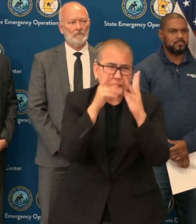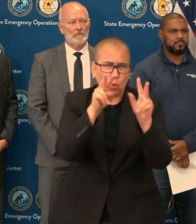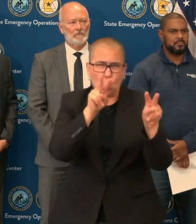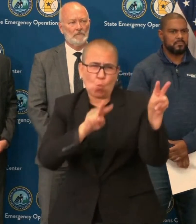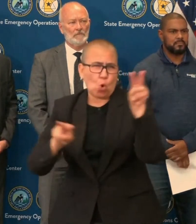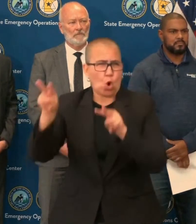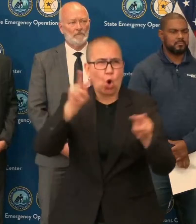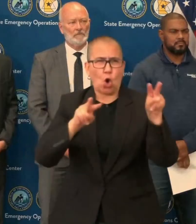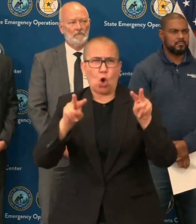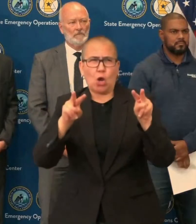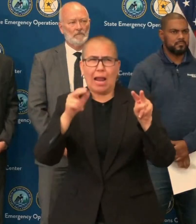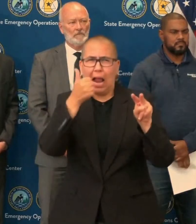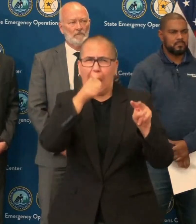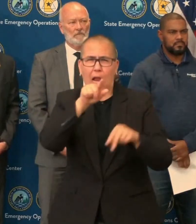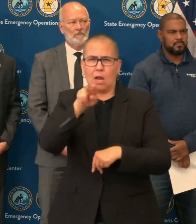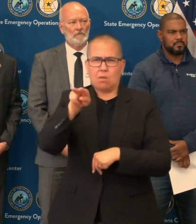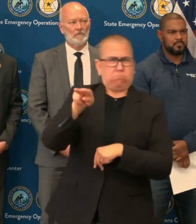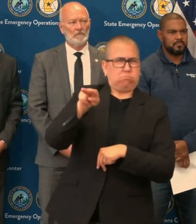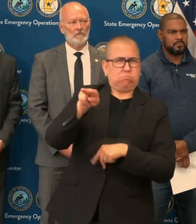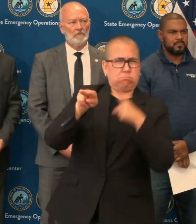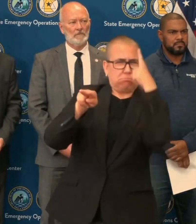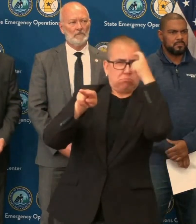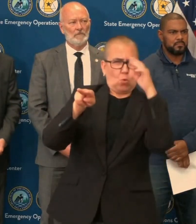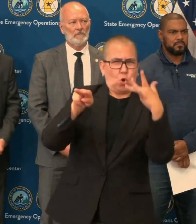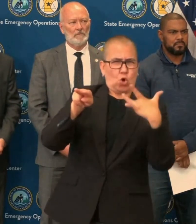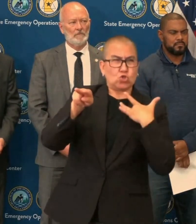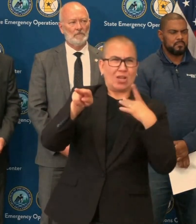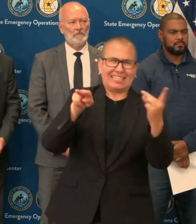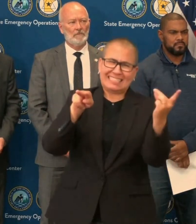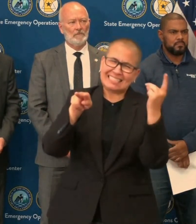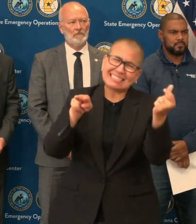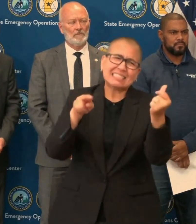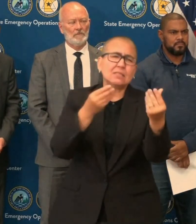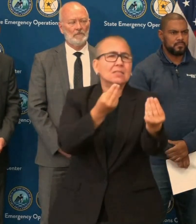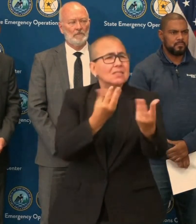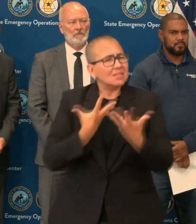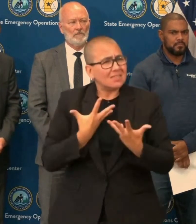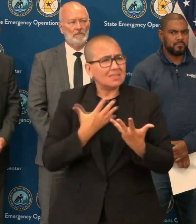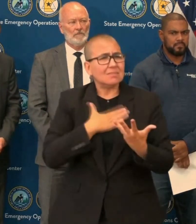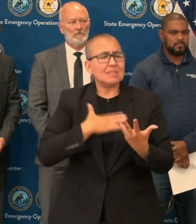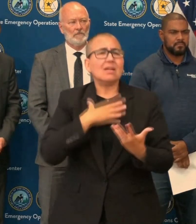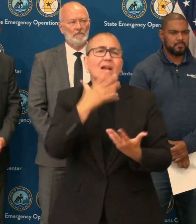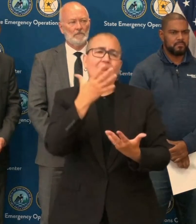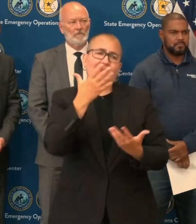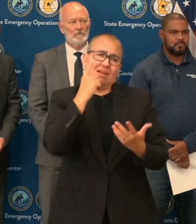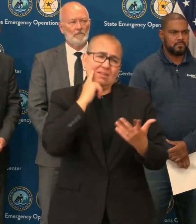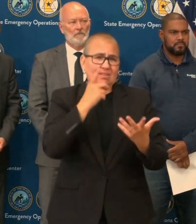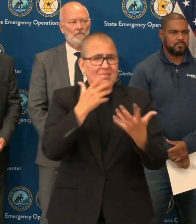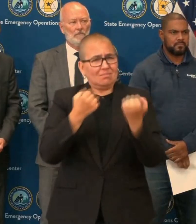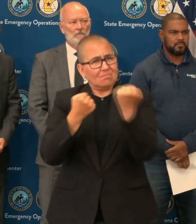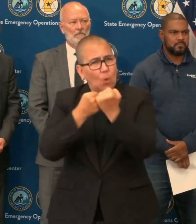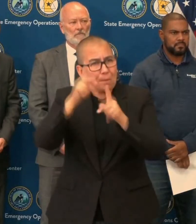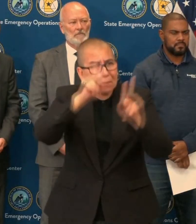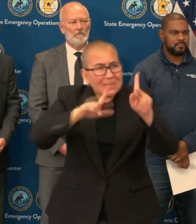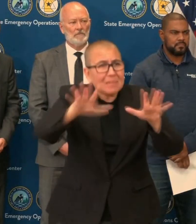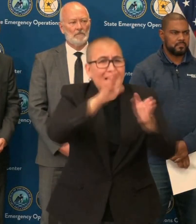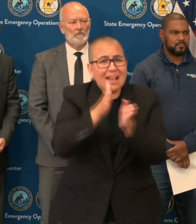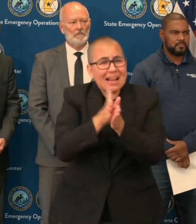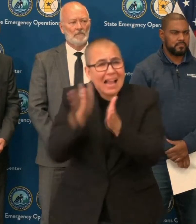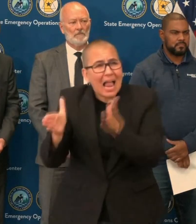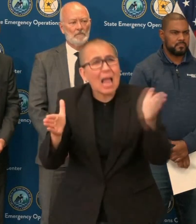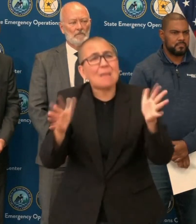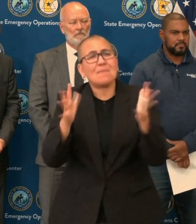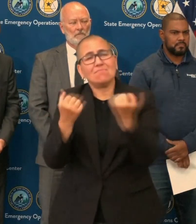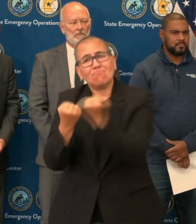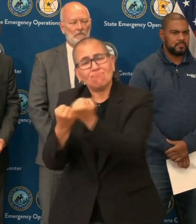and most of all, continue to show kindness, respect, and care for one another. This is how we move forward together. And again, thank you all